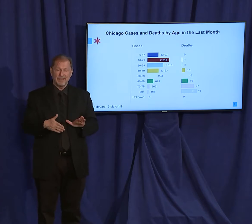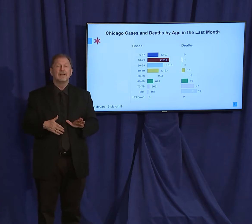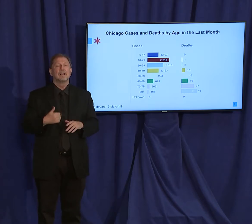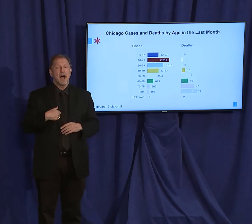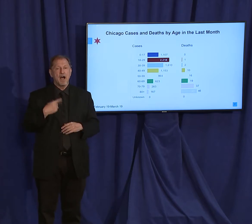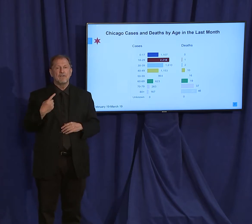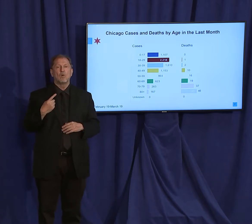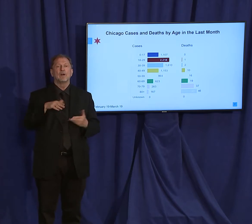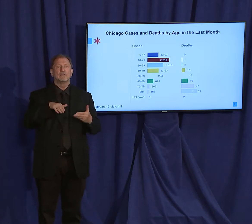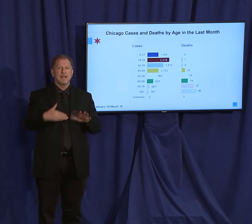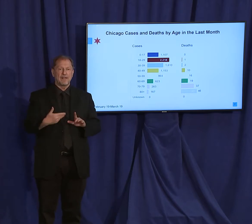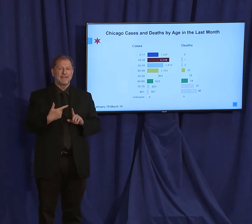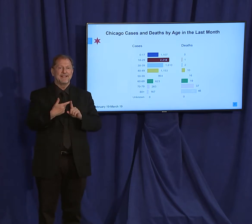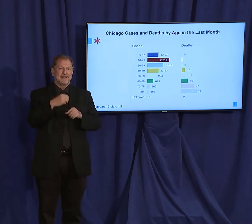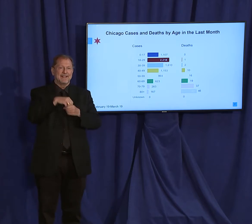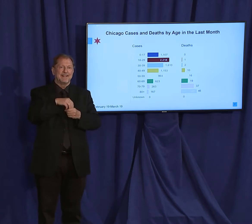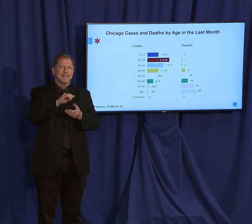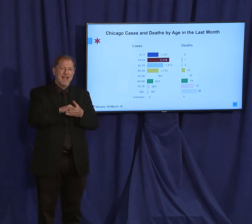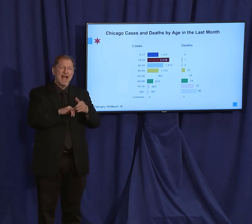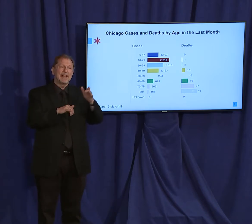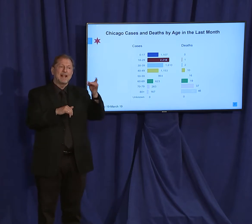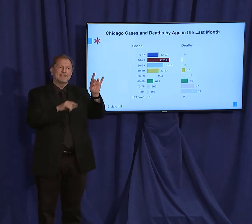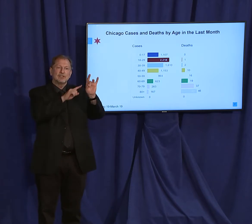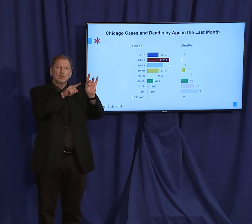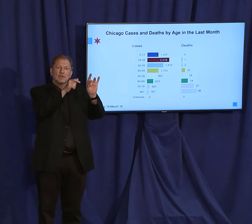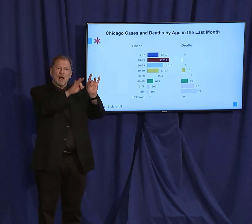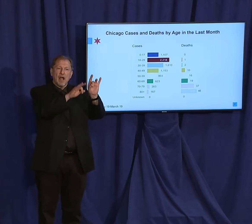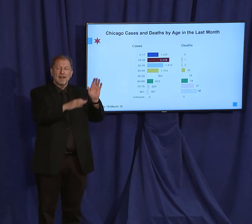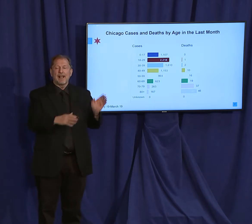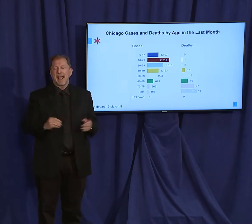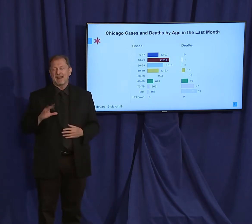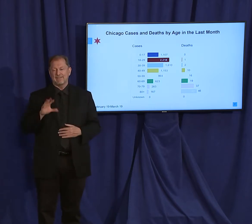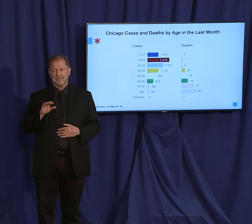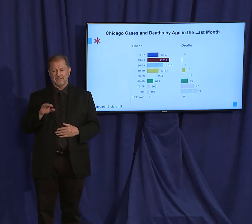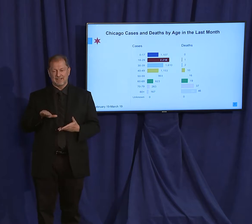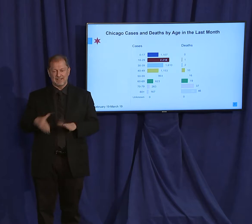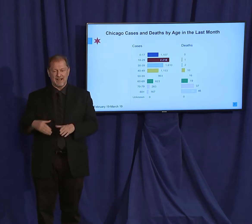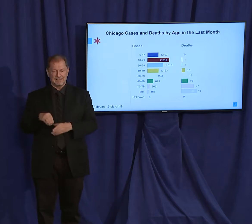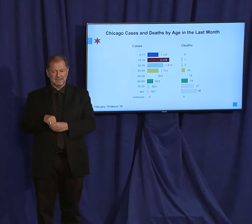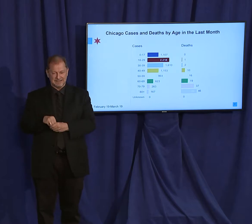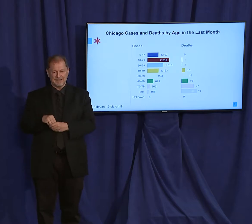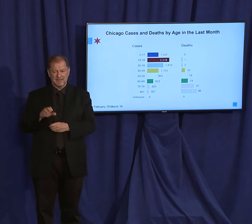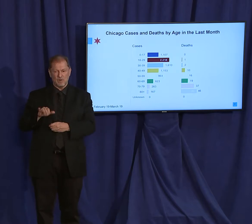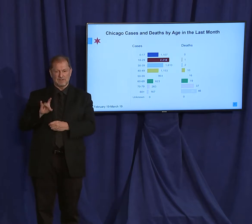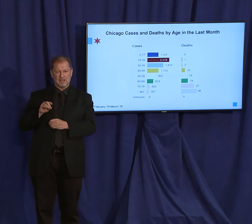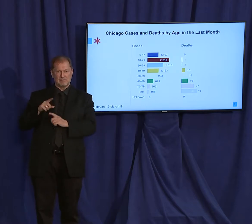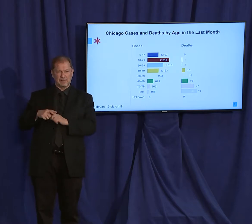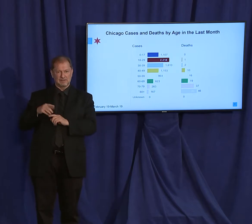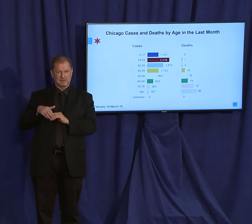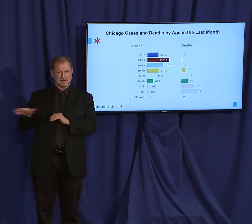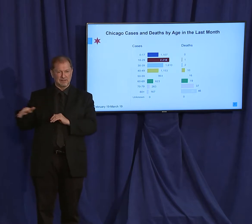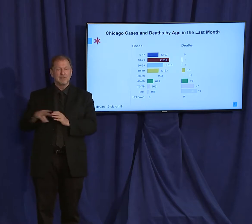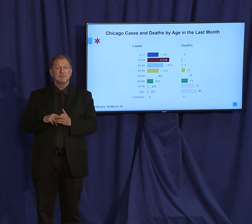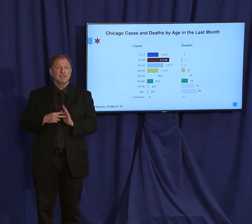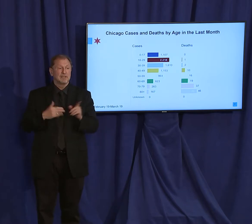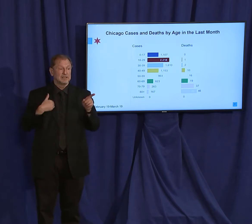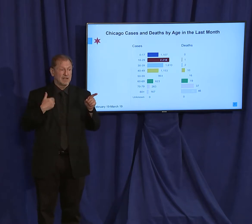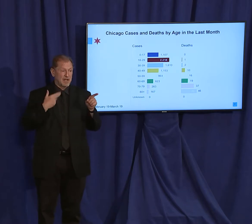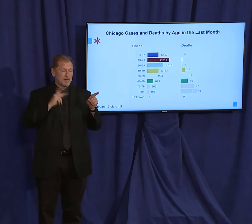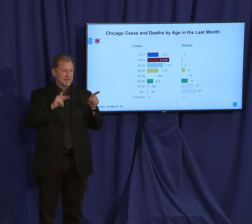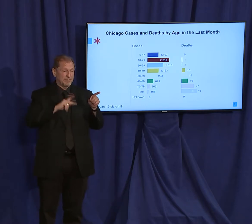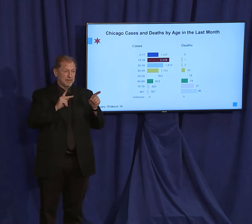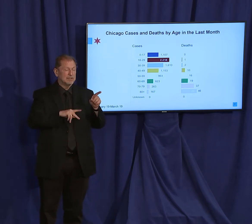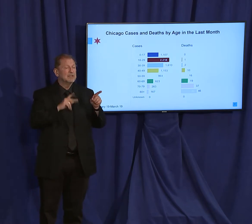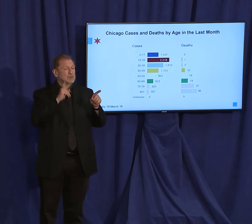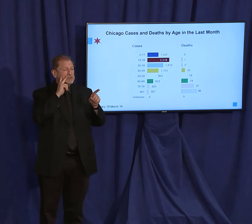people in the 18 to 29-year-old group and nearly 50 in those over 80 plus. And so again, for those who are younger, where we're seeing